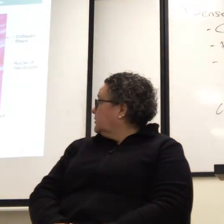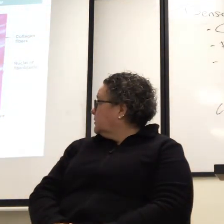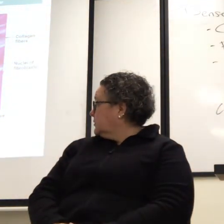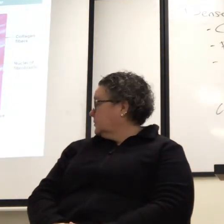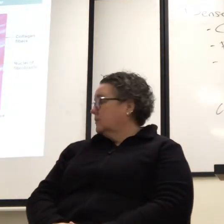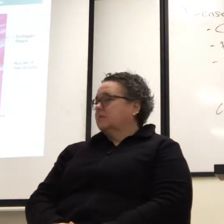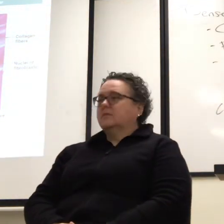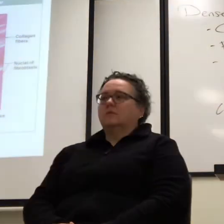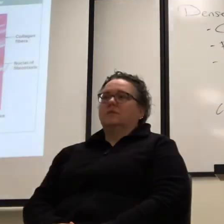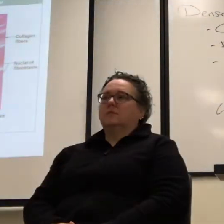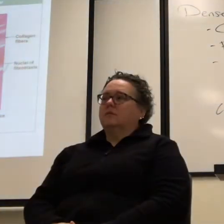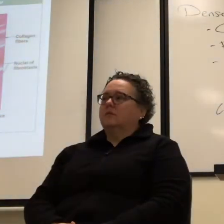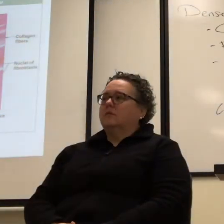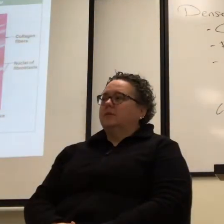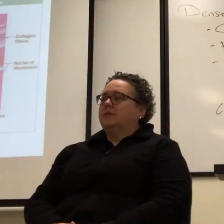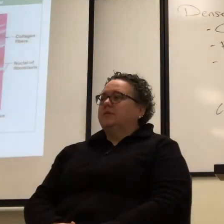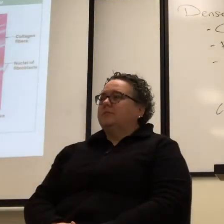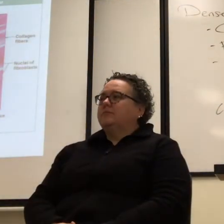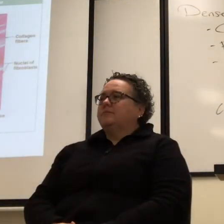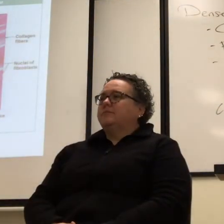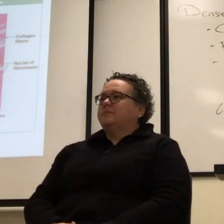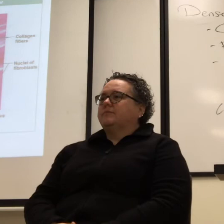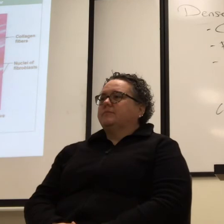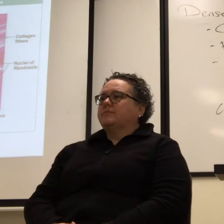connect muscle to bone.